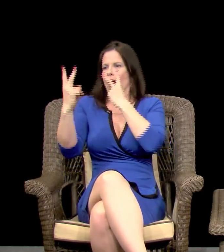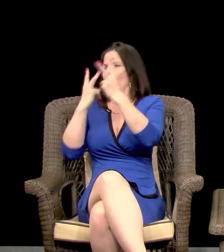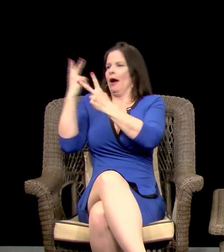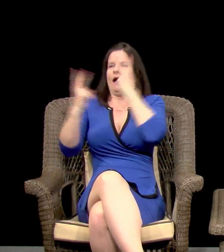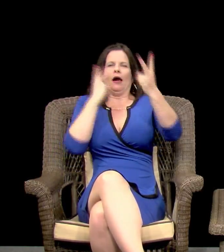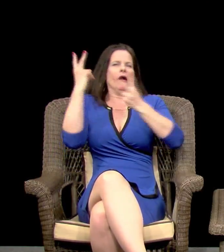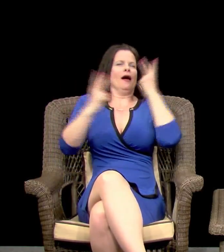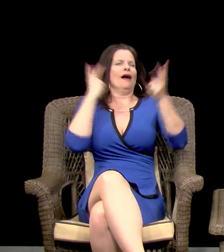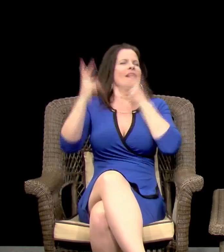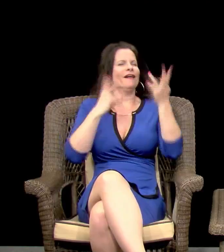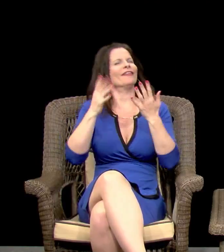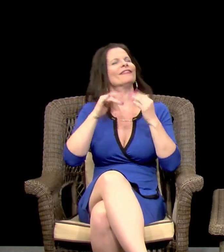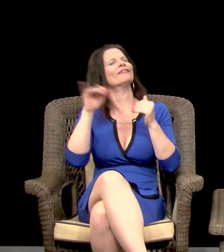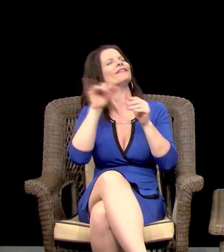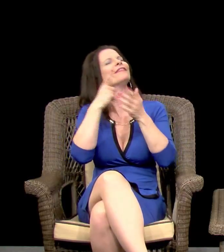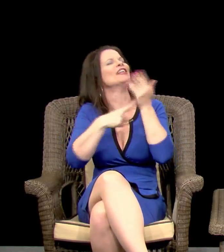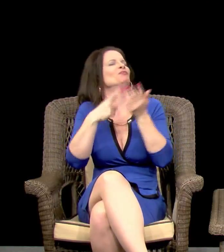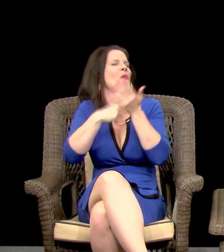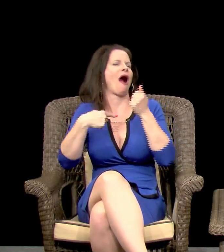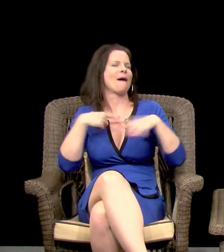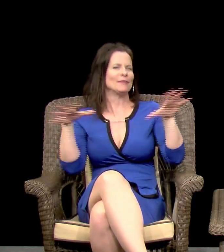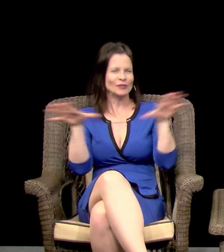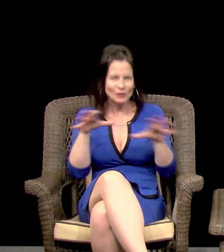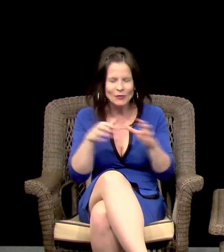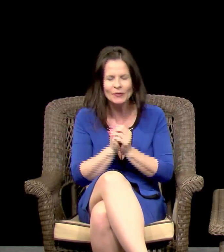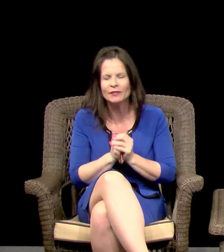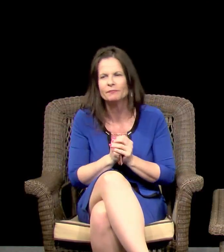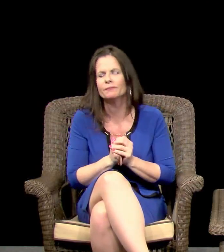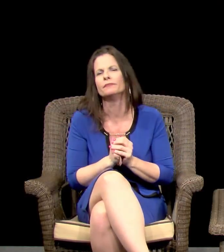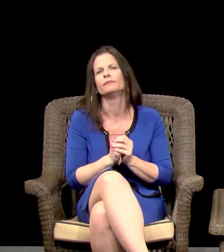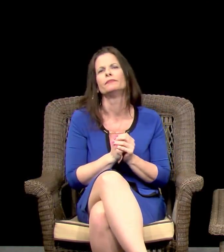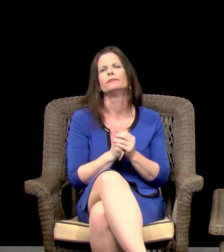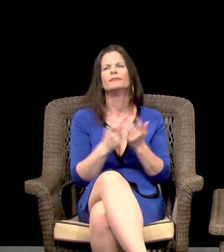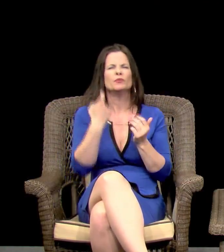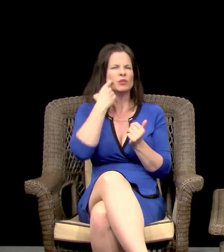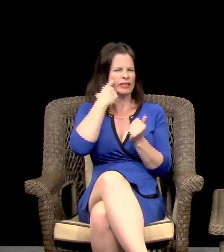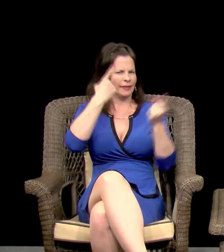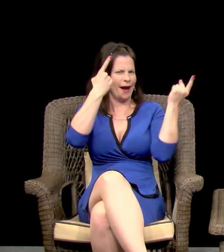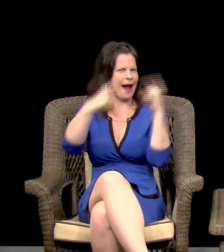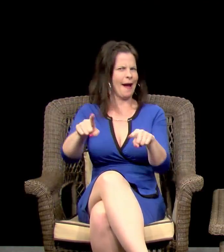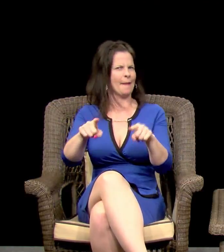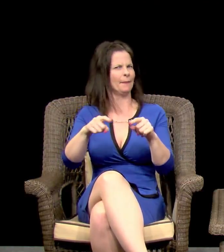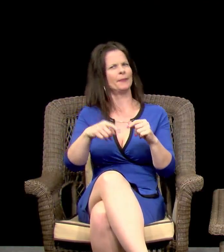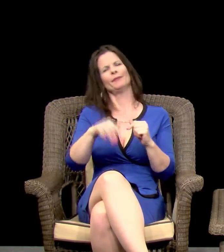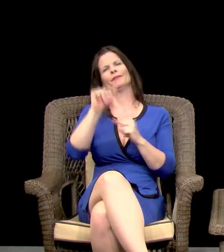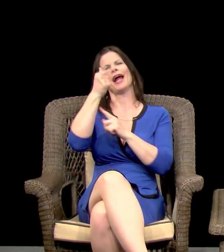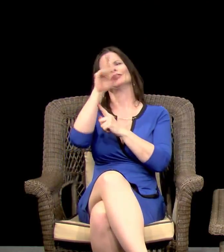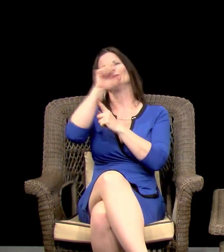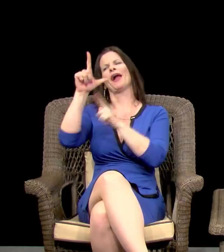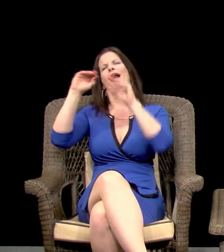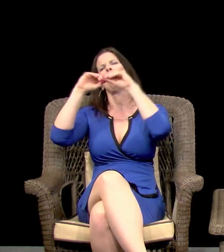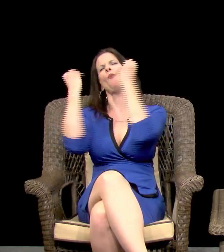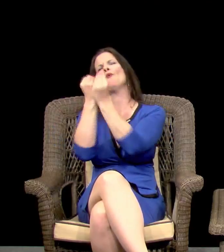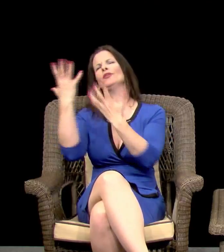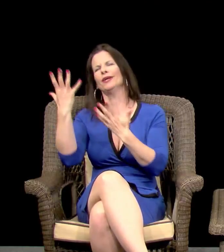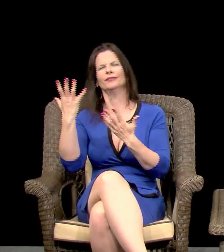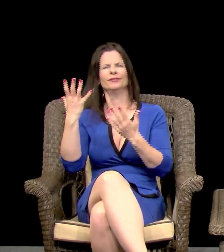many people made, and that's why I made the same type of video. So we also see with